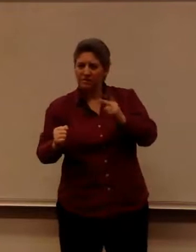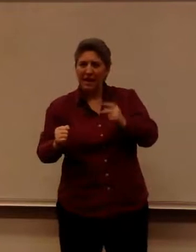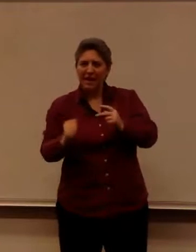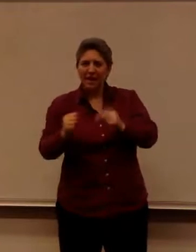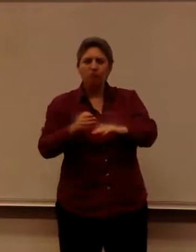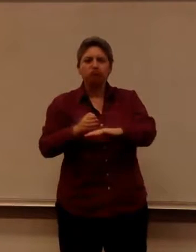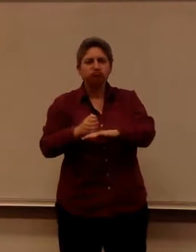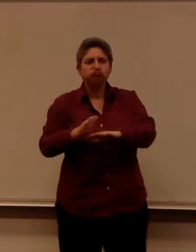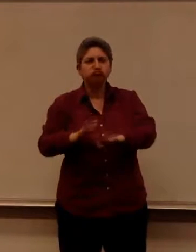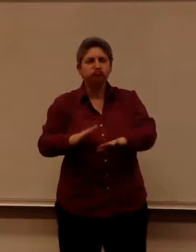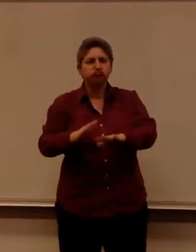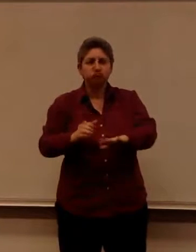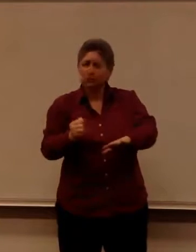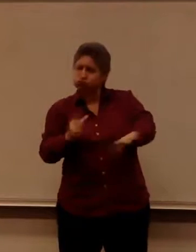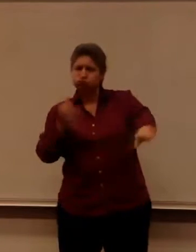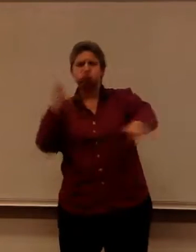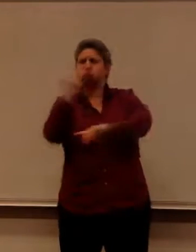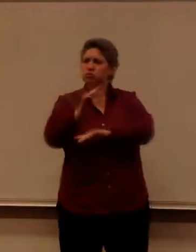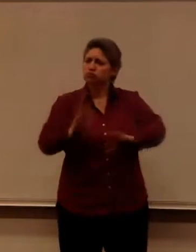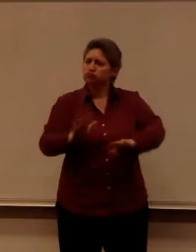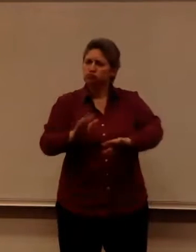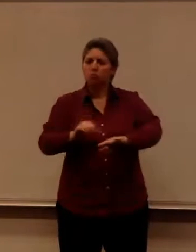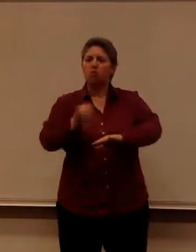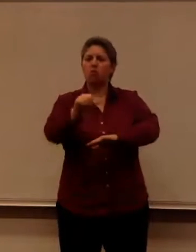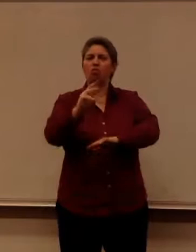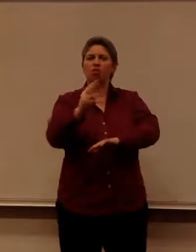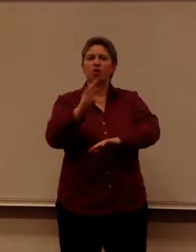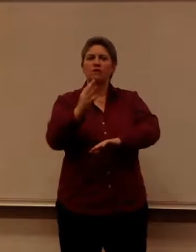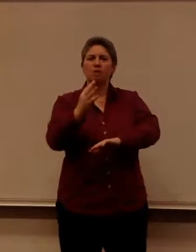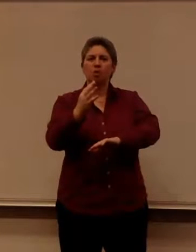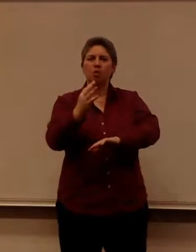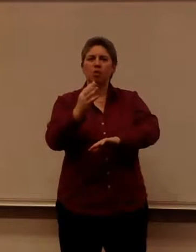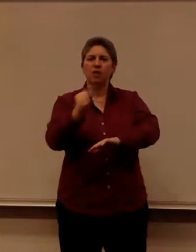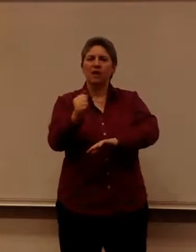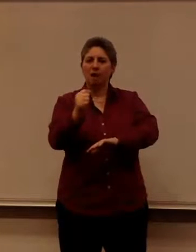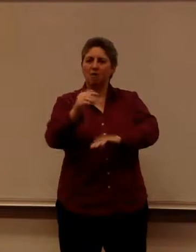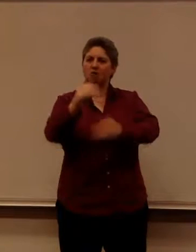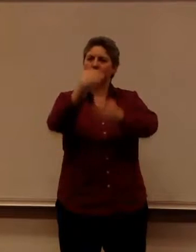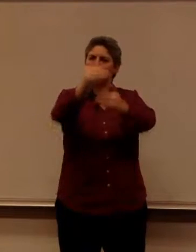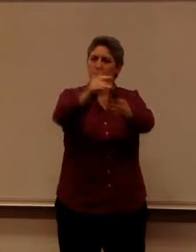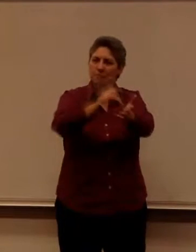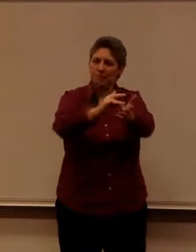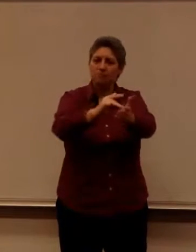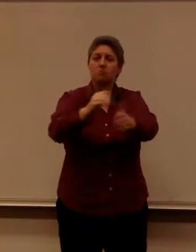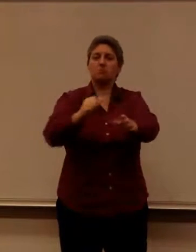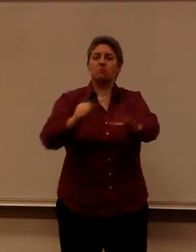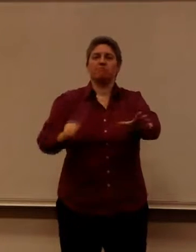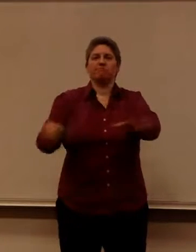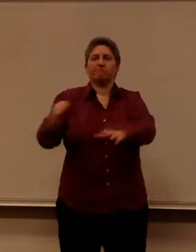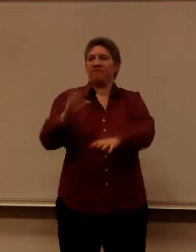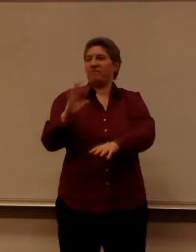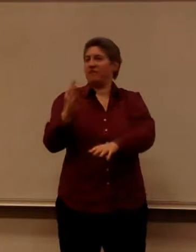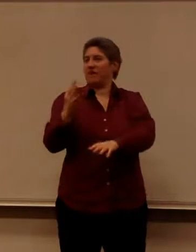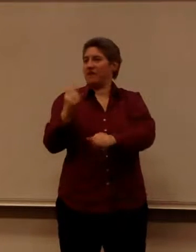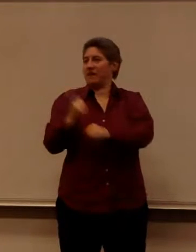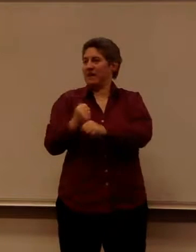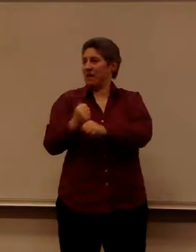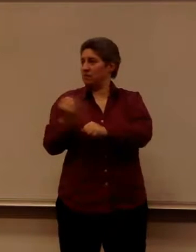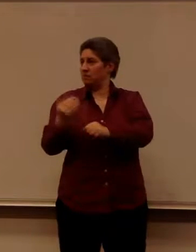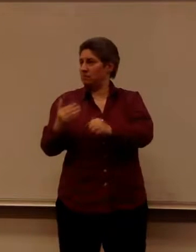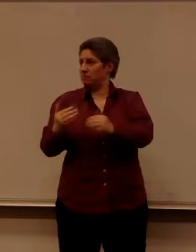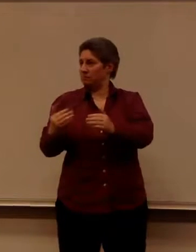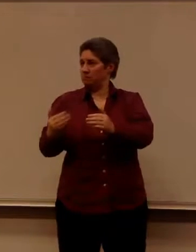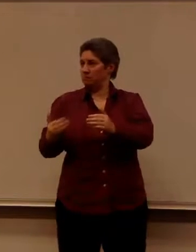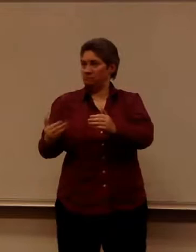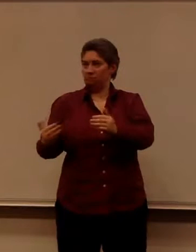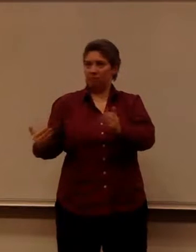term, medium term, and long term plans. So at the moment, we're in first gear. Right? We'll maybe move up to second, third, fourth gear as our middle plans, and we